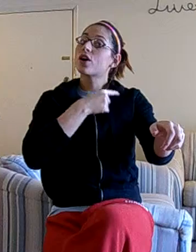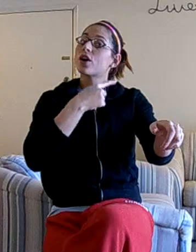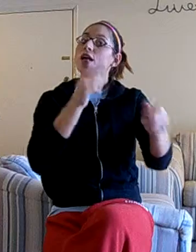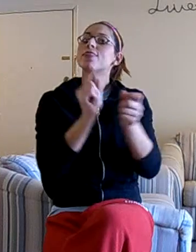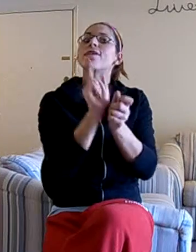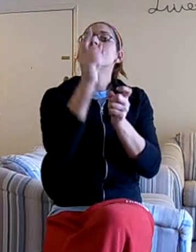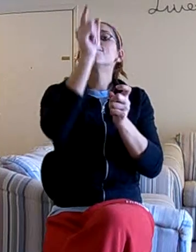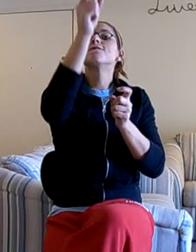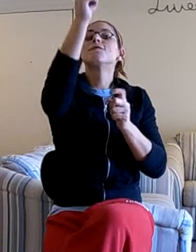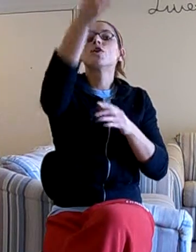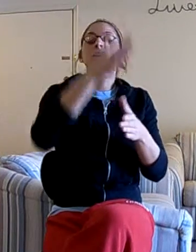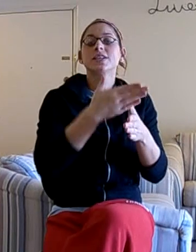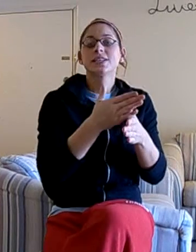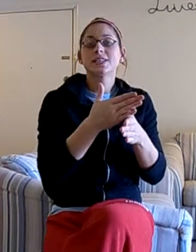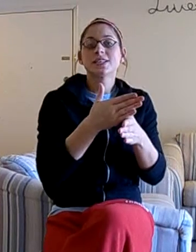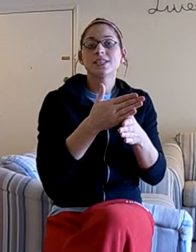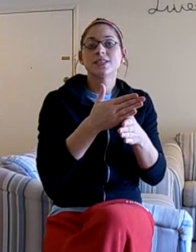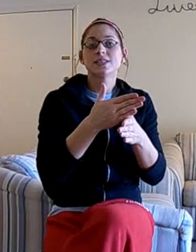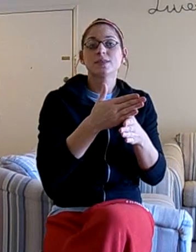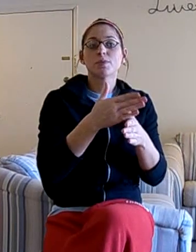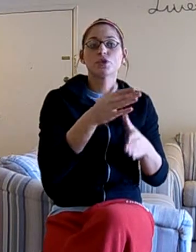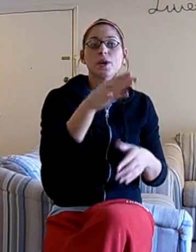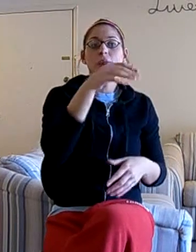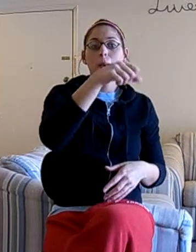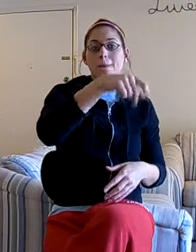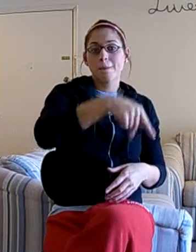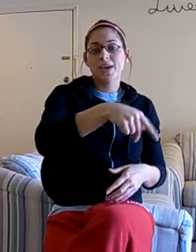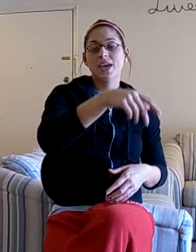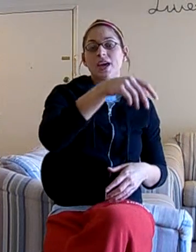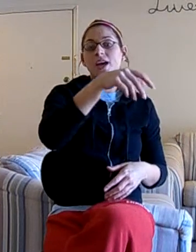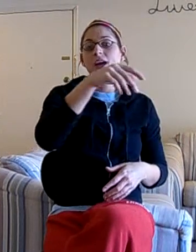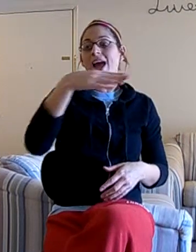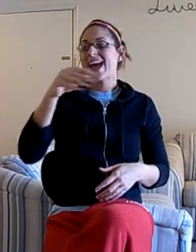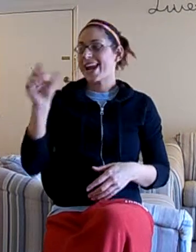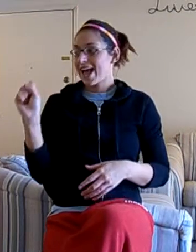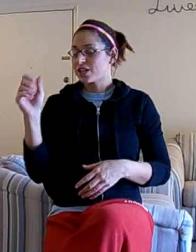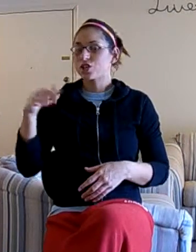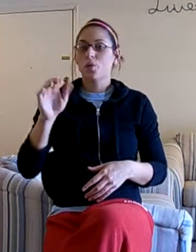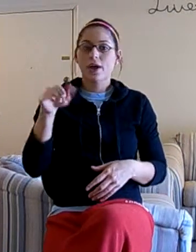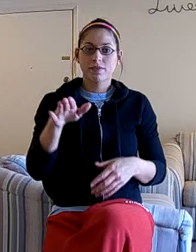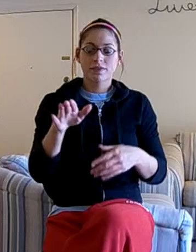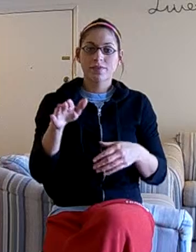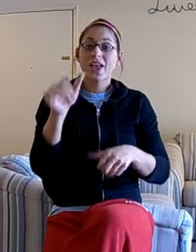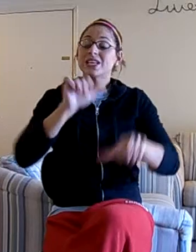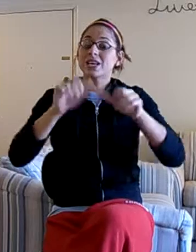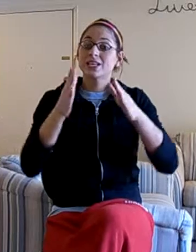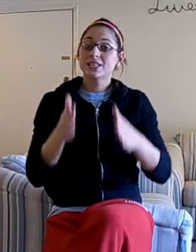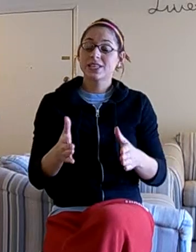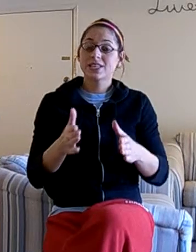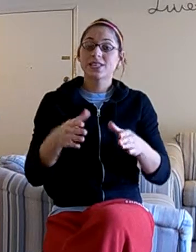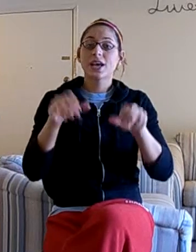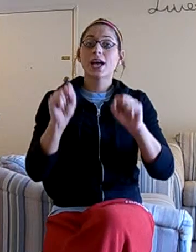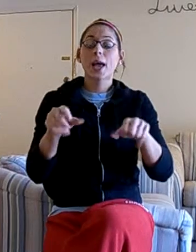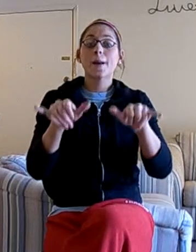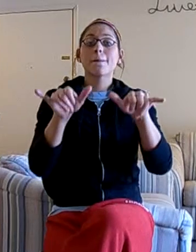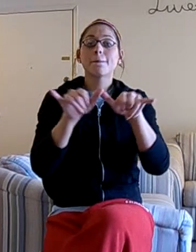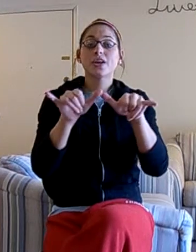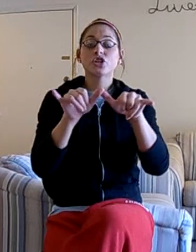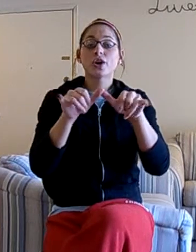distance between the P wave and the S wave gets. Now scientists can measure from the start of the